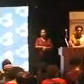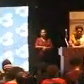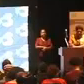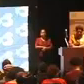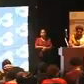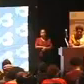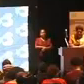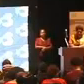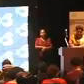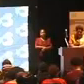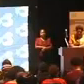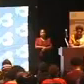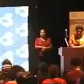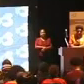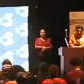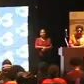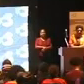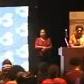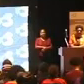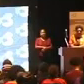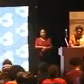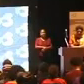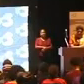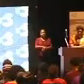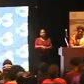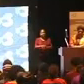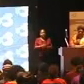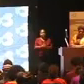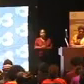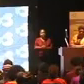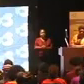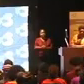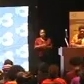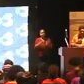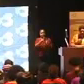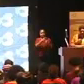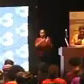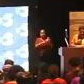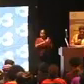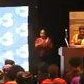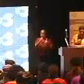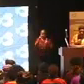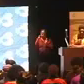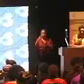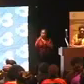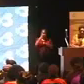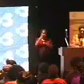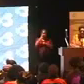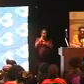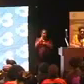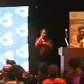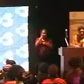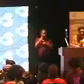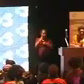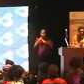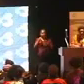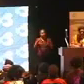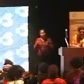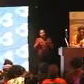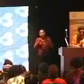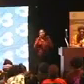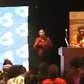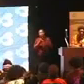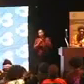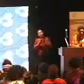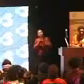Exciting times. So IRC indirectly is trying to, encourage you,